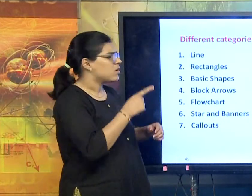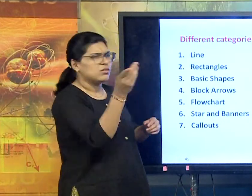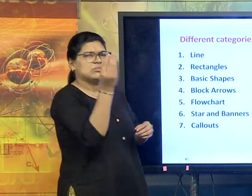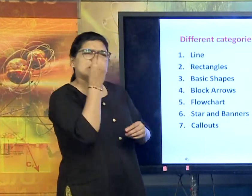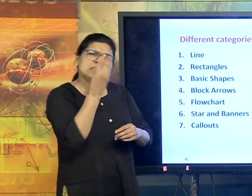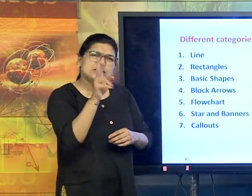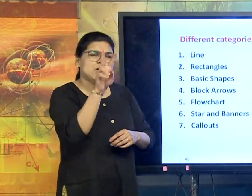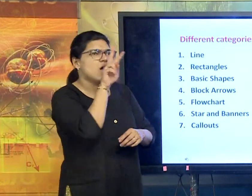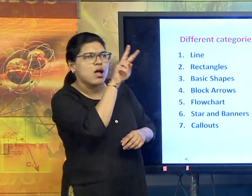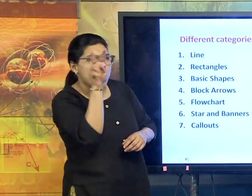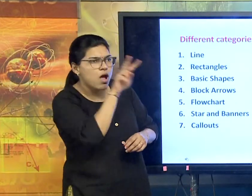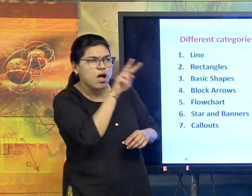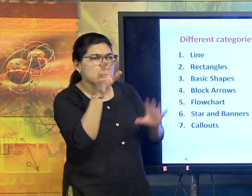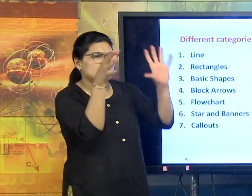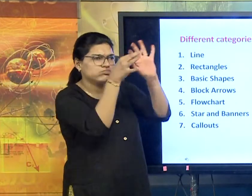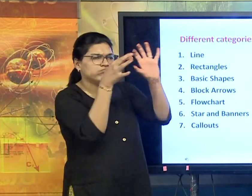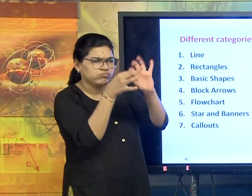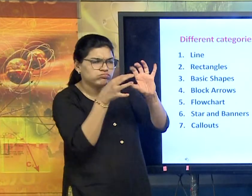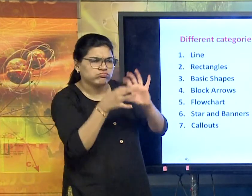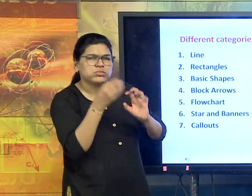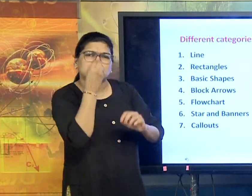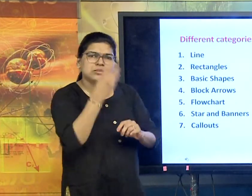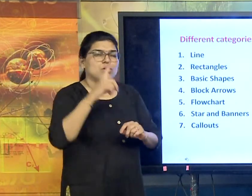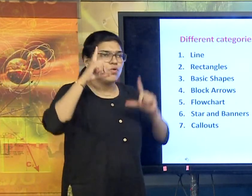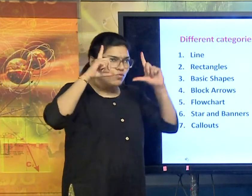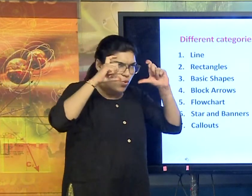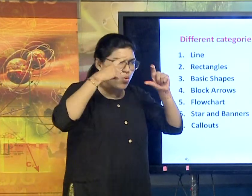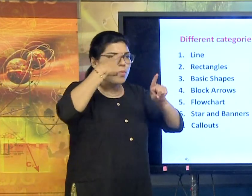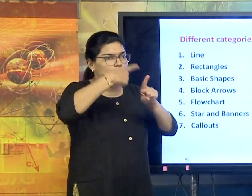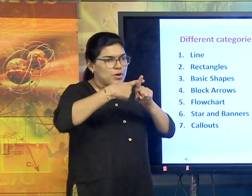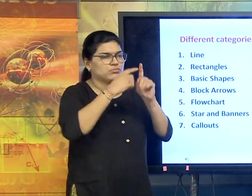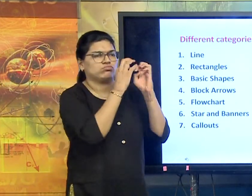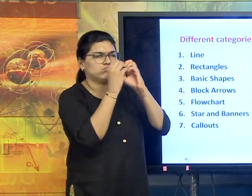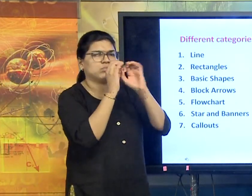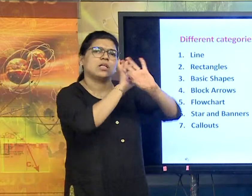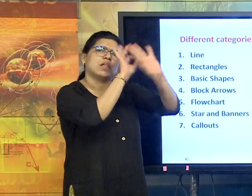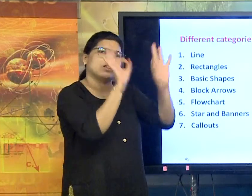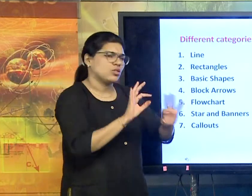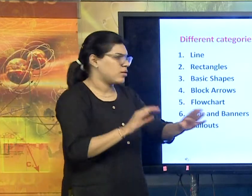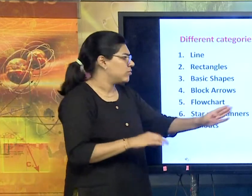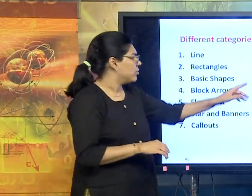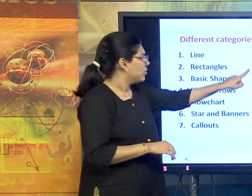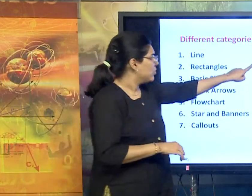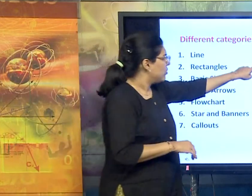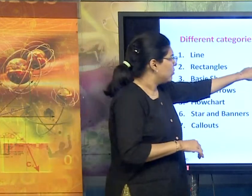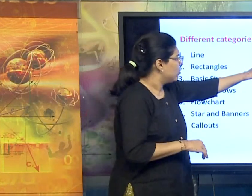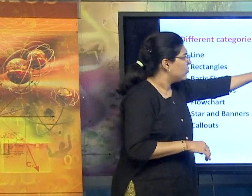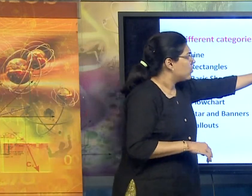names. These are all very easy. You can easily see and